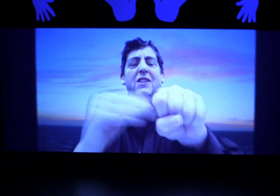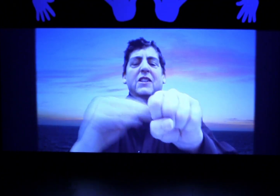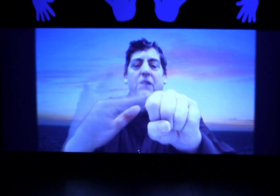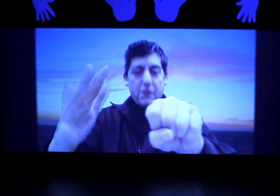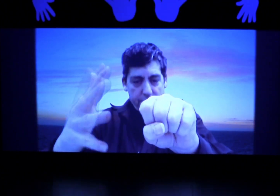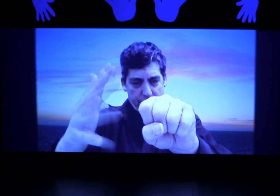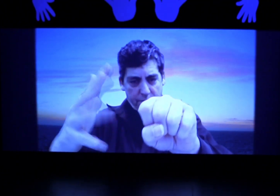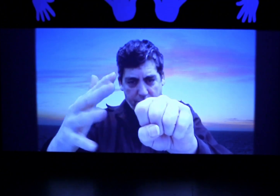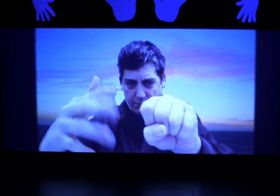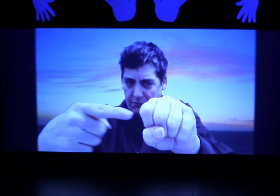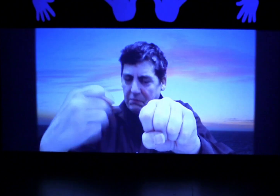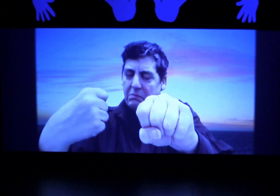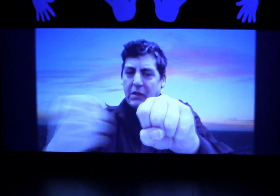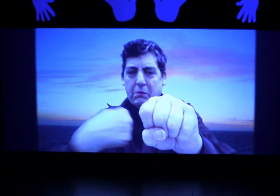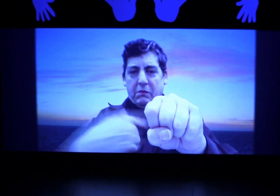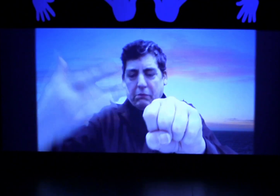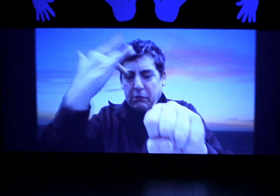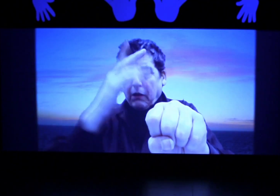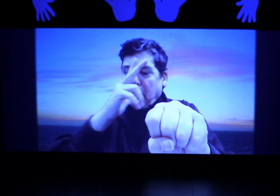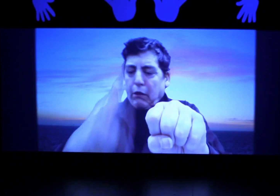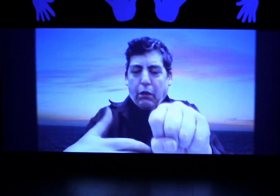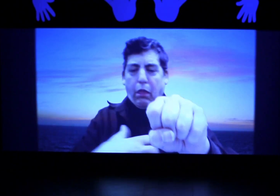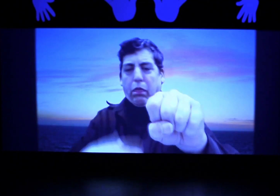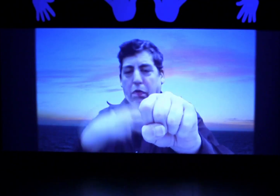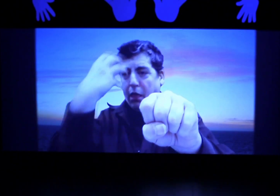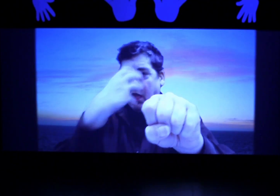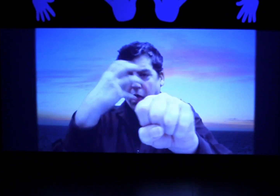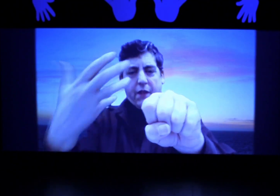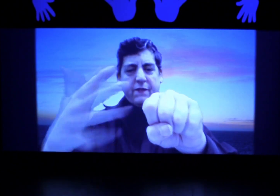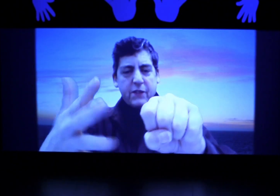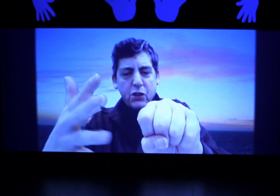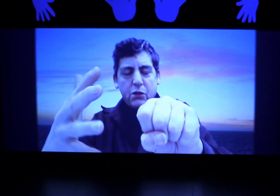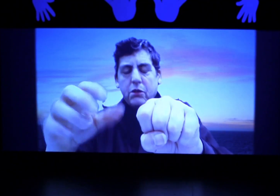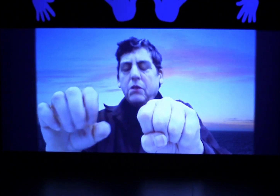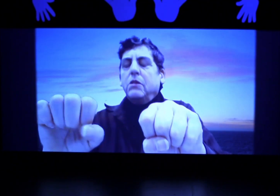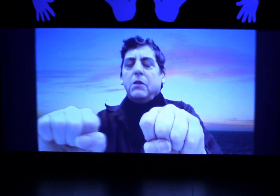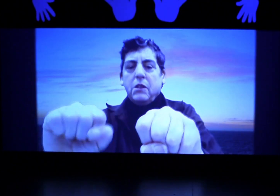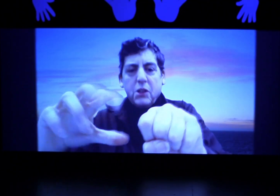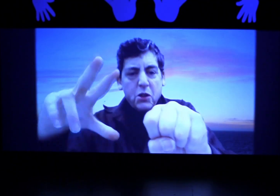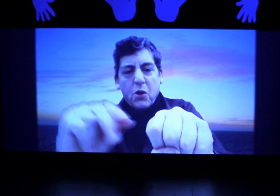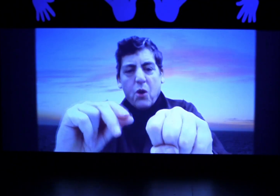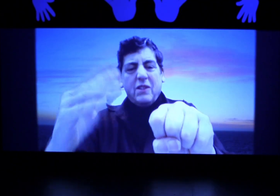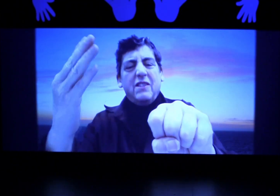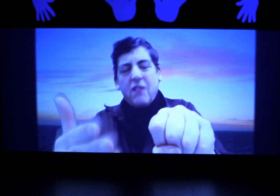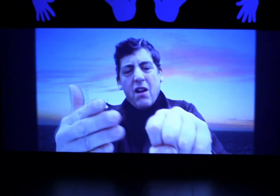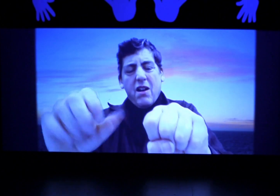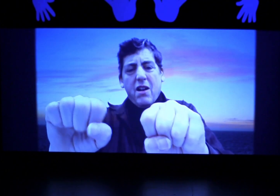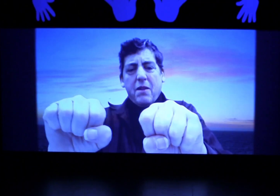No, please, please, please, just stop. This is horrible. You are making me sick. I cannot stand it one more moment. Please just stop.